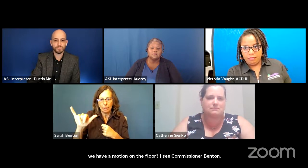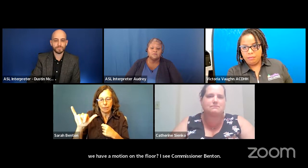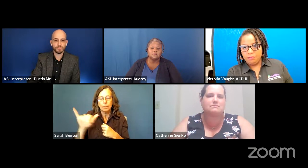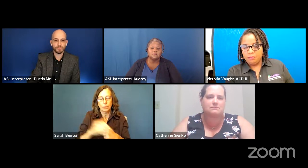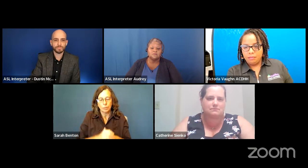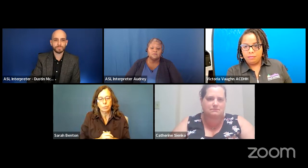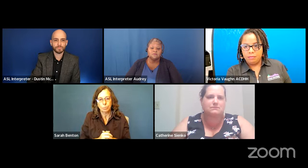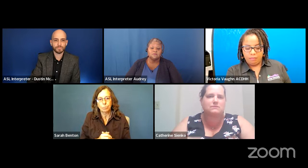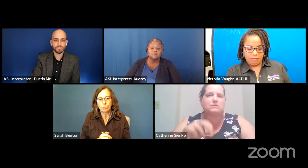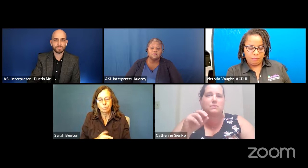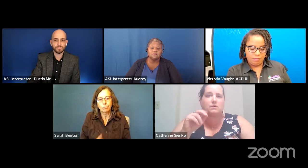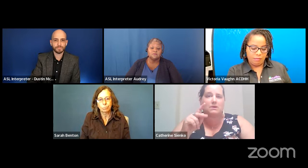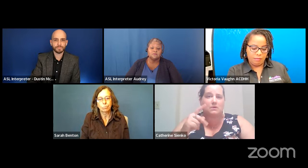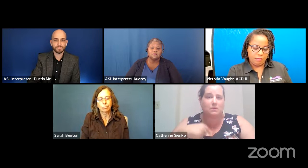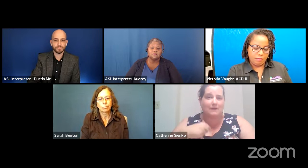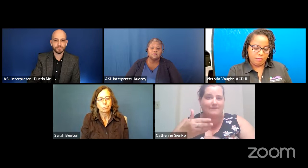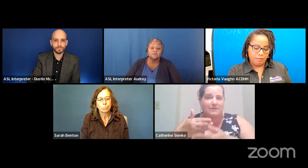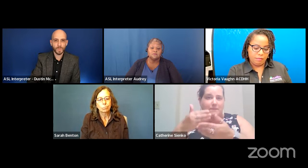to Victoria Conley.